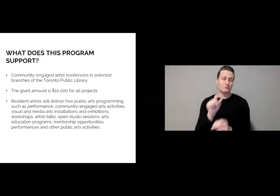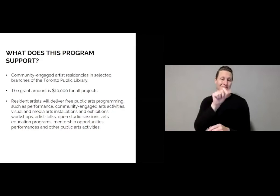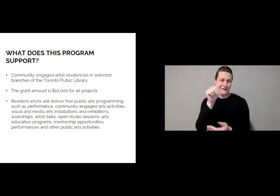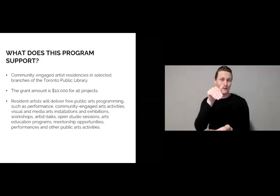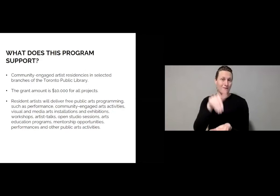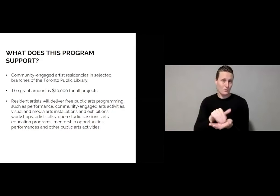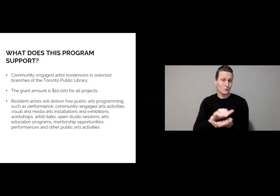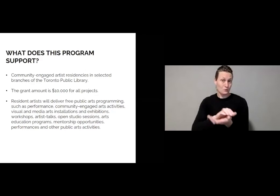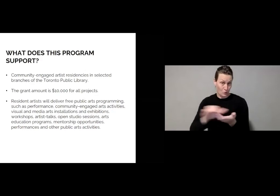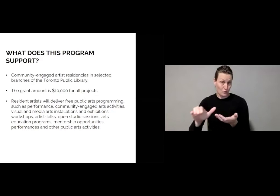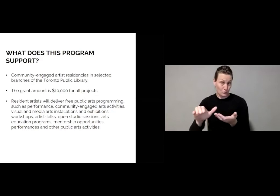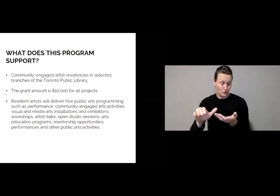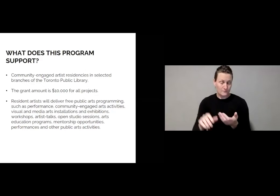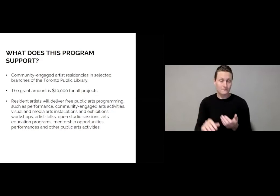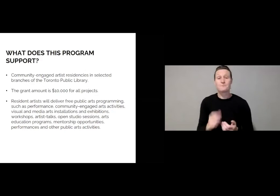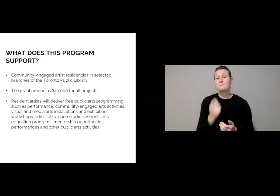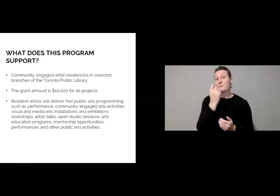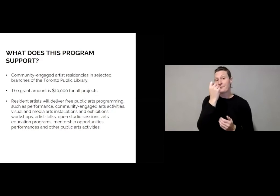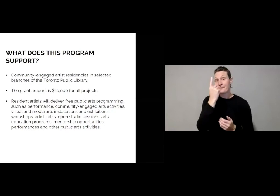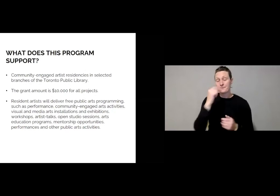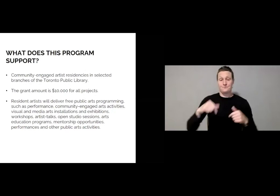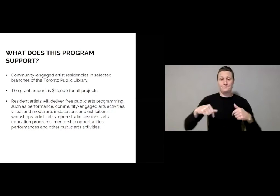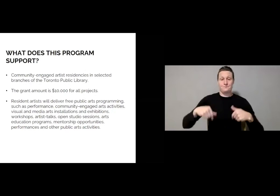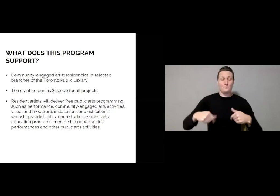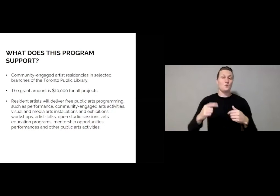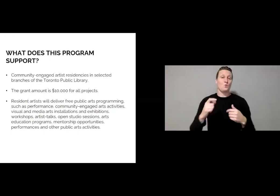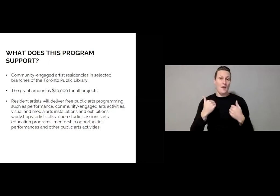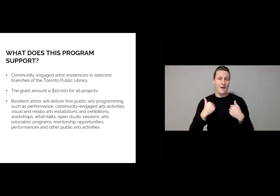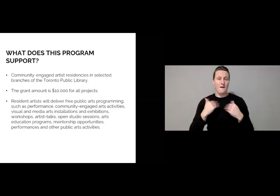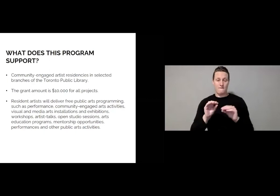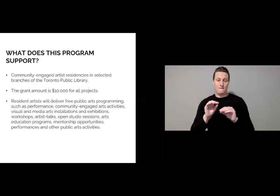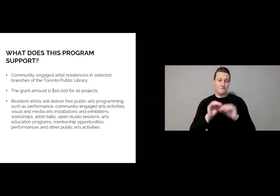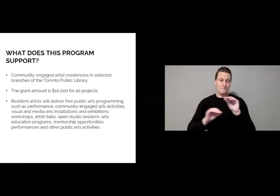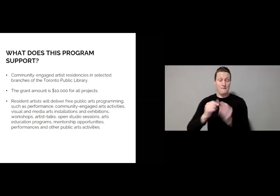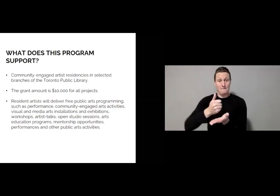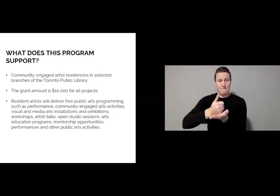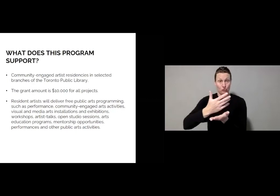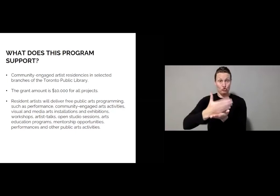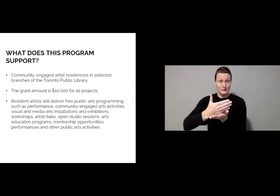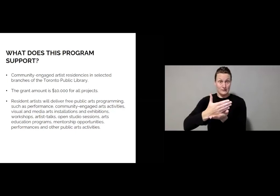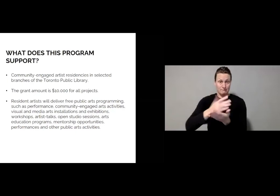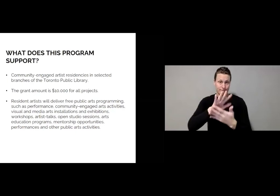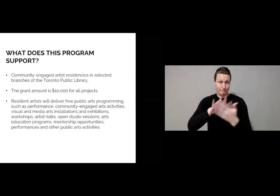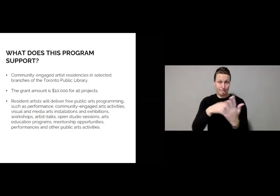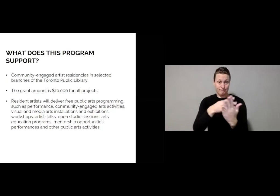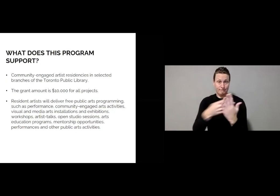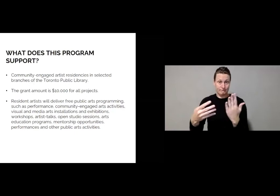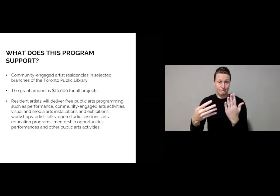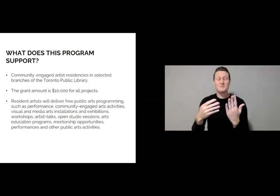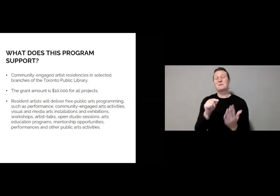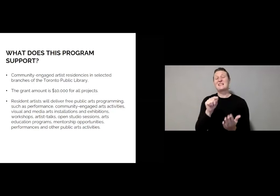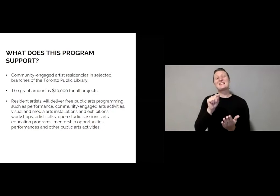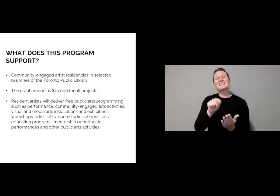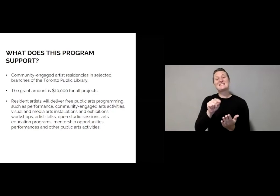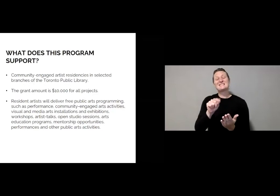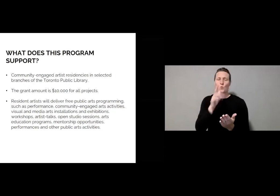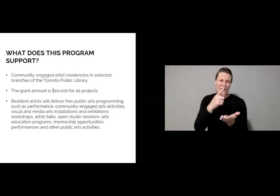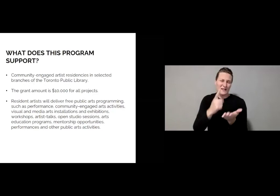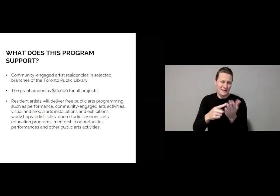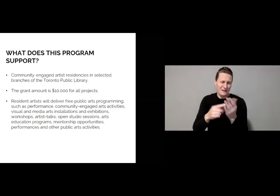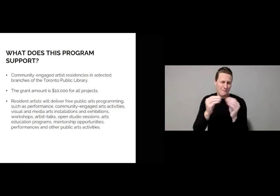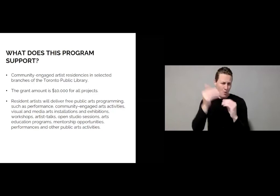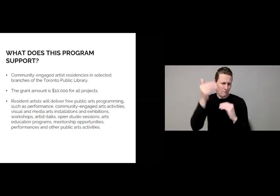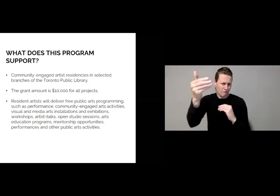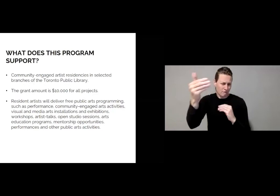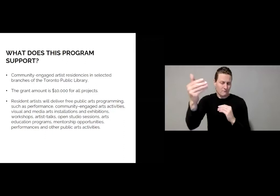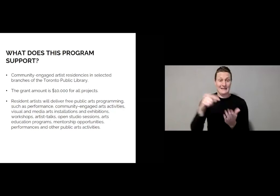There is a budget associated with the program. We'll talk about that a little bit later, but that is primarily to cover artist fees